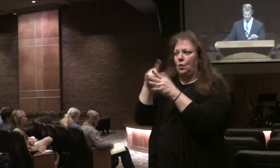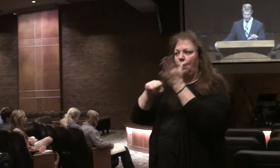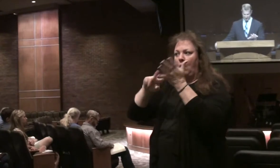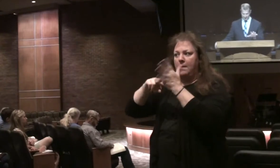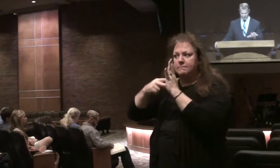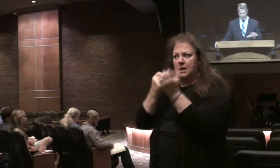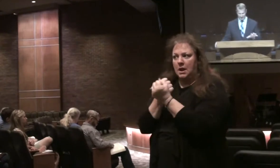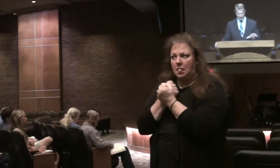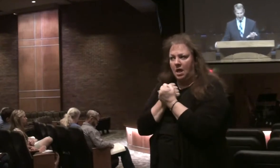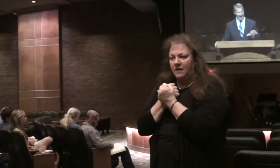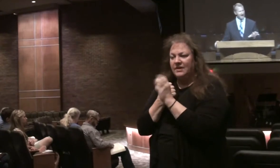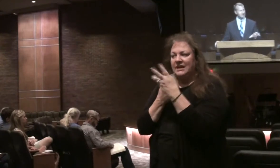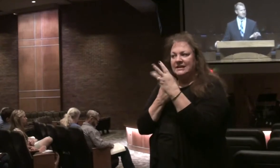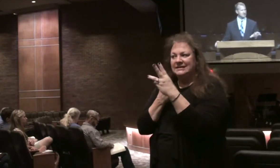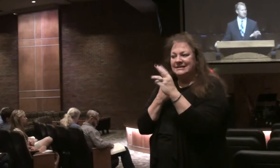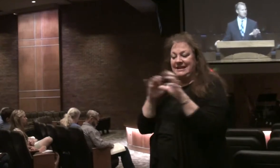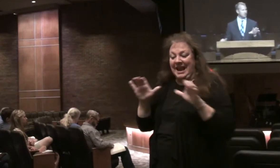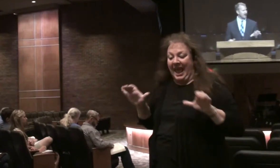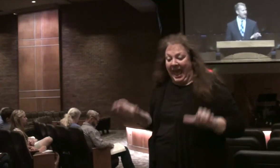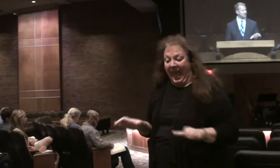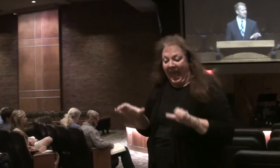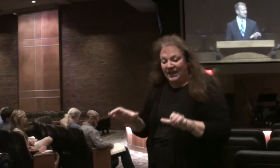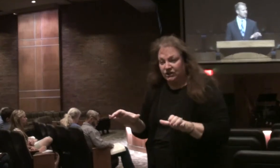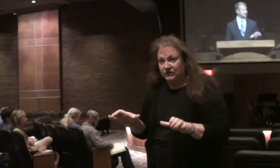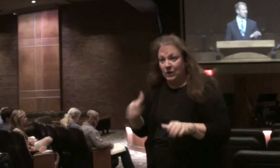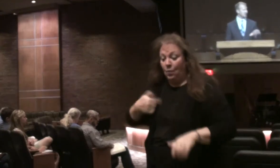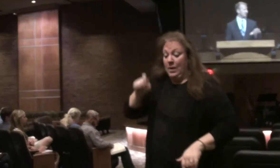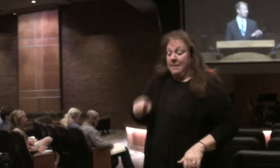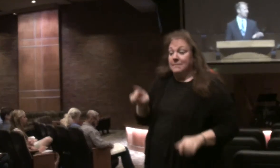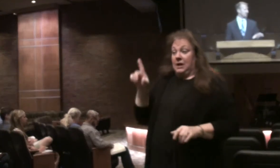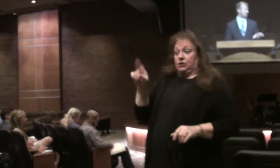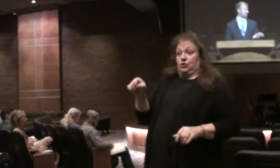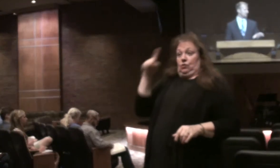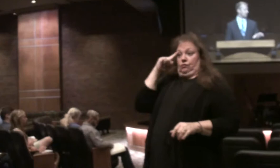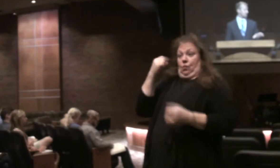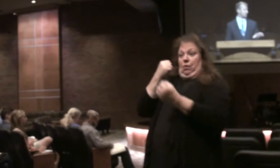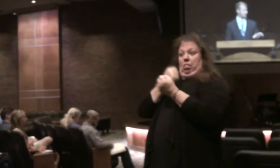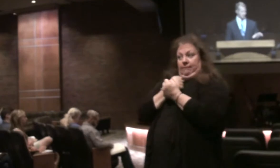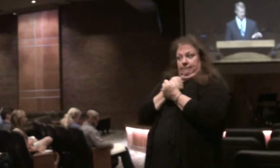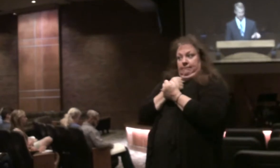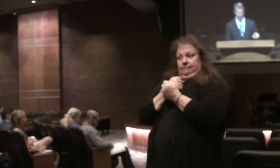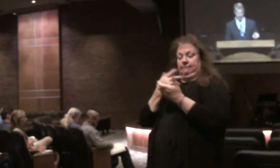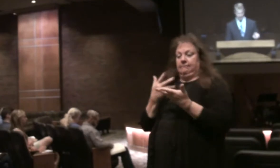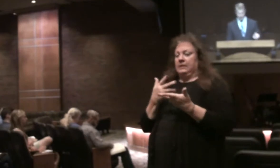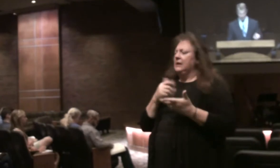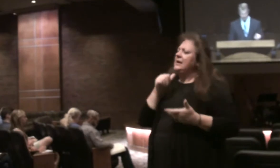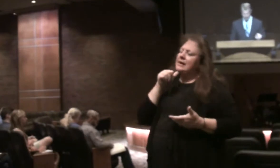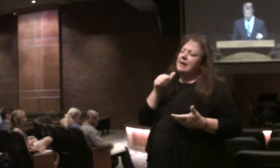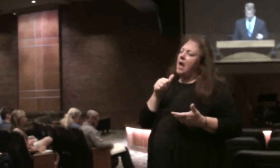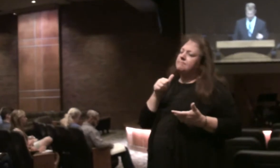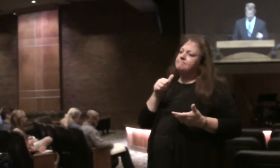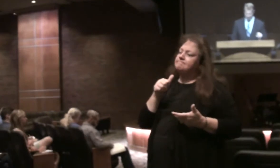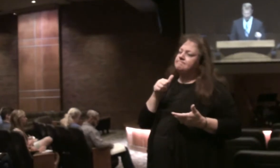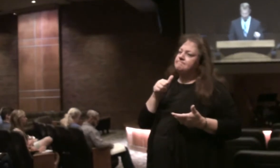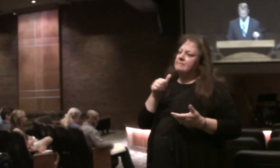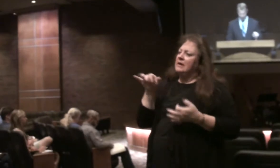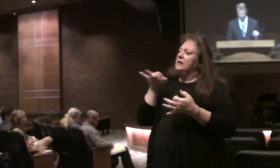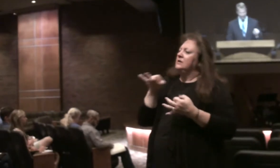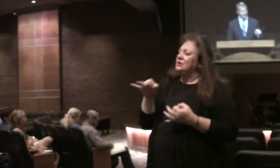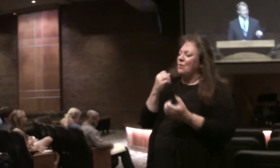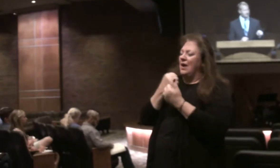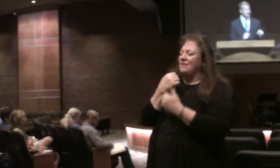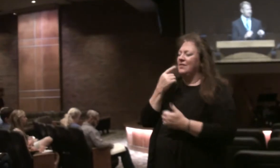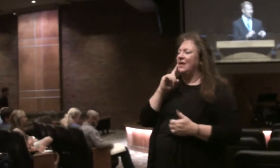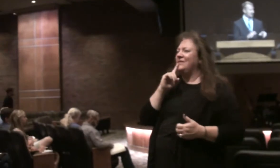does. 16 actions, practices of love. He doesn't describe what